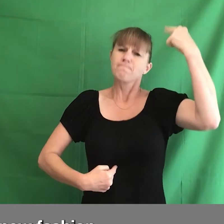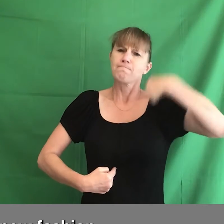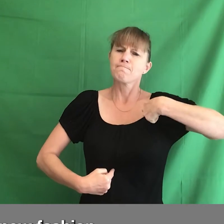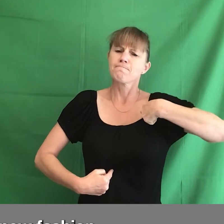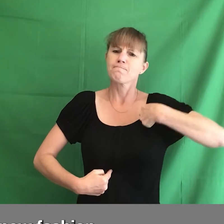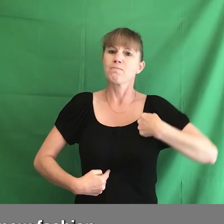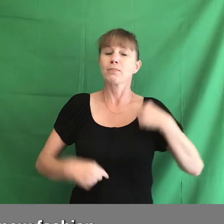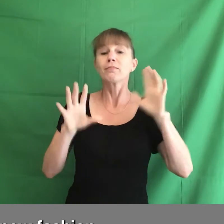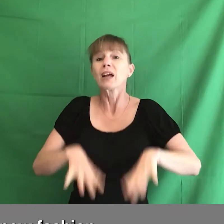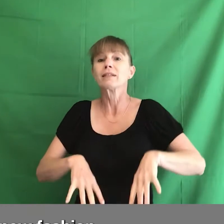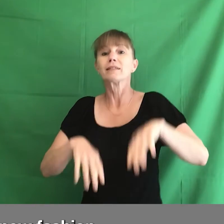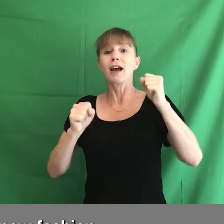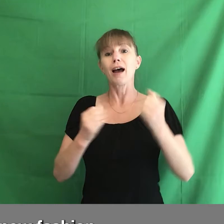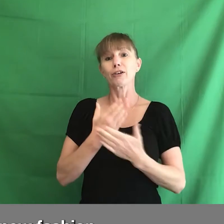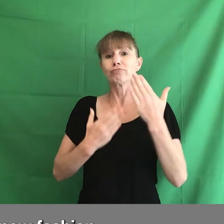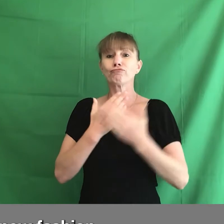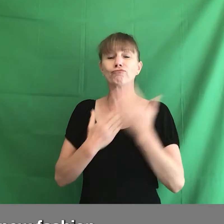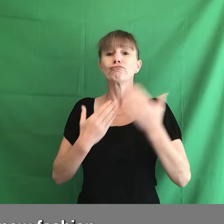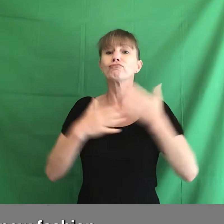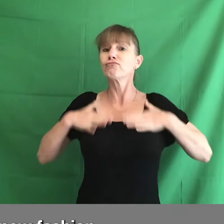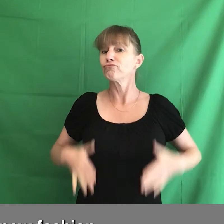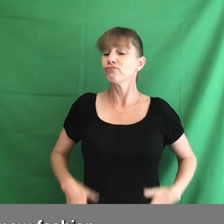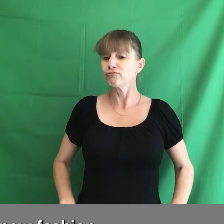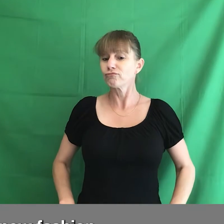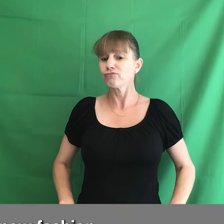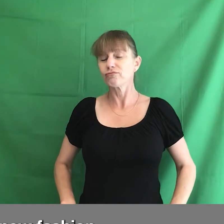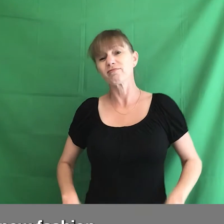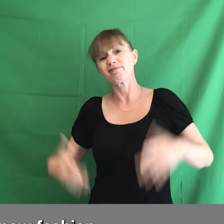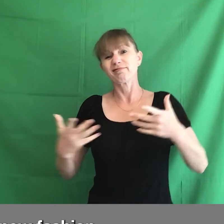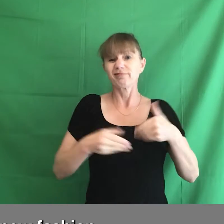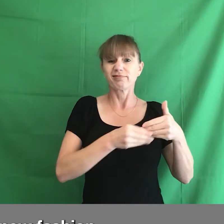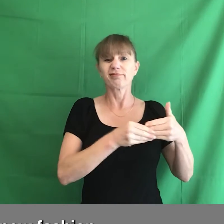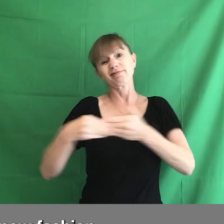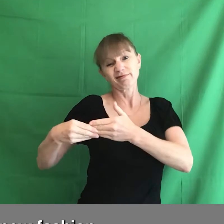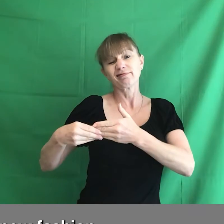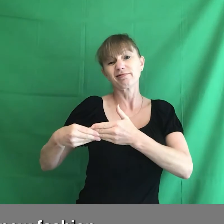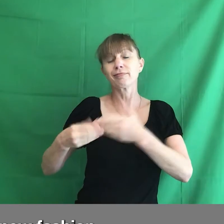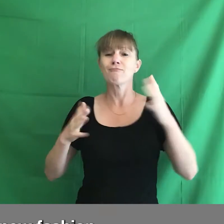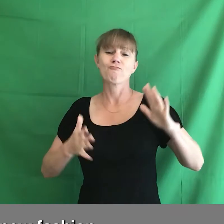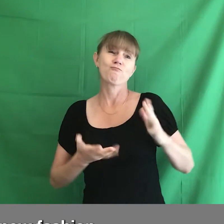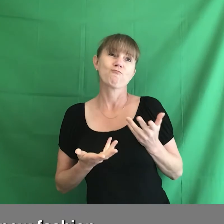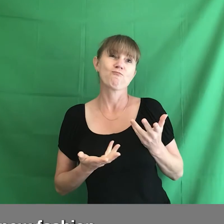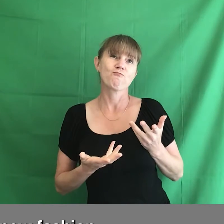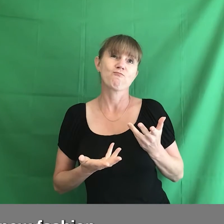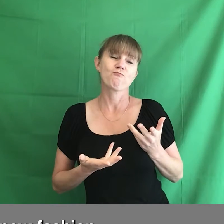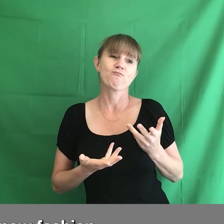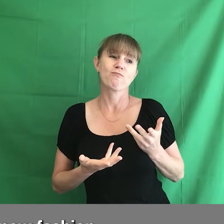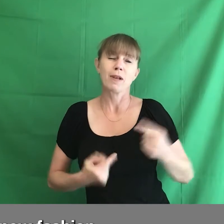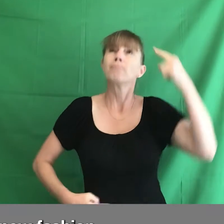it goes, start a new fashion, buck all the trends,